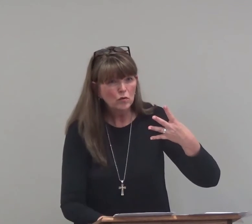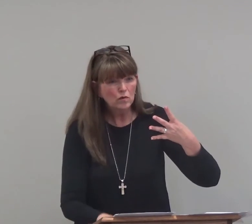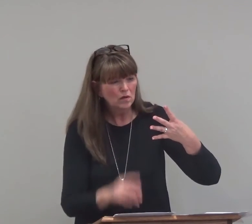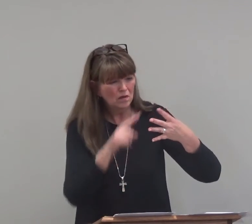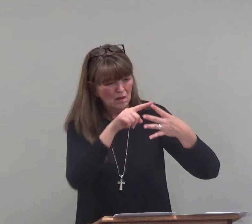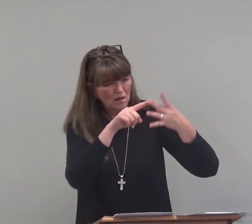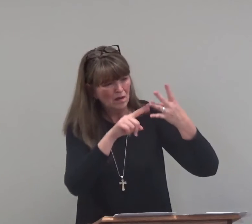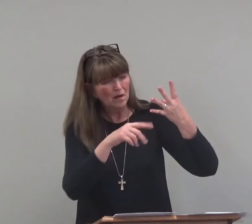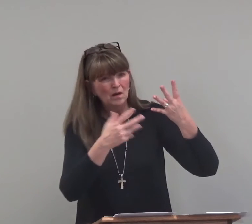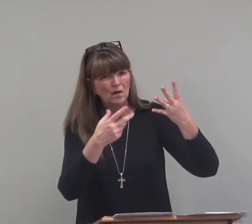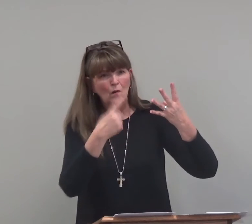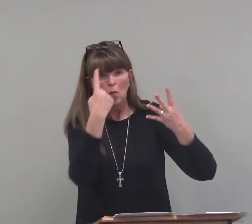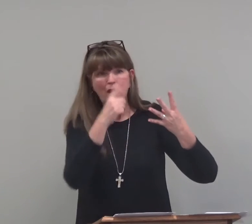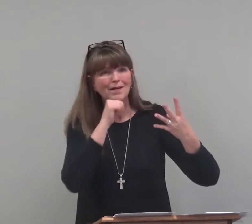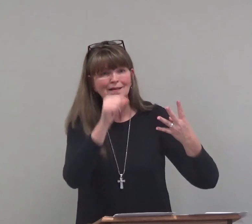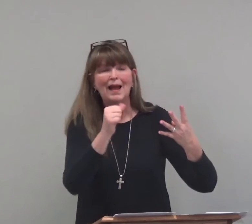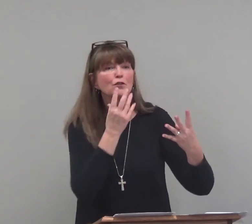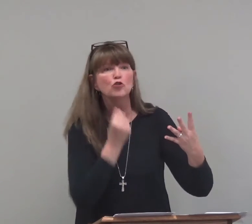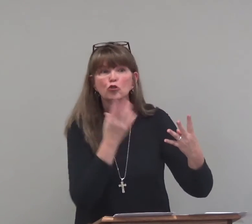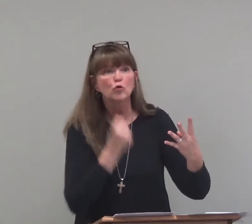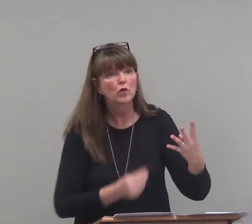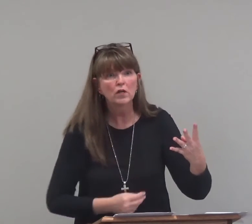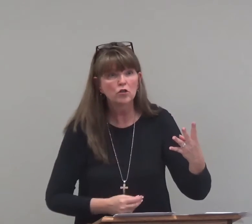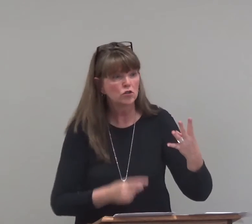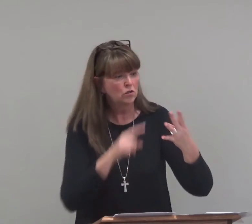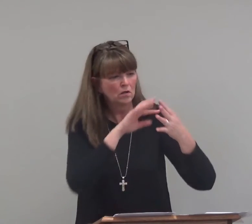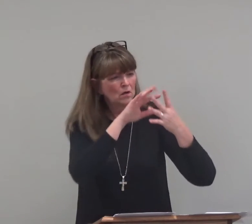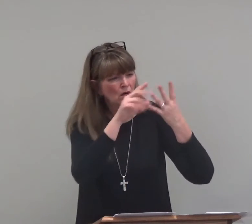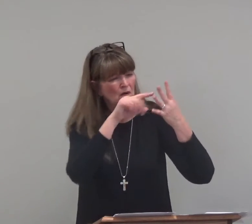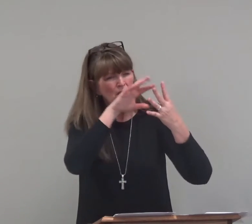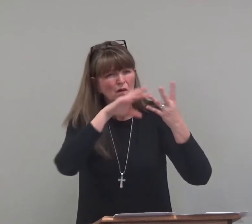was a prostitute. One was not even Jewish.